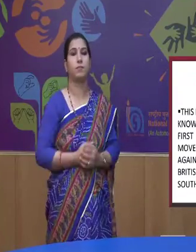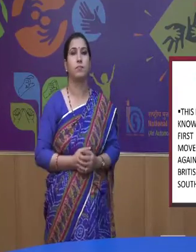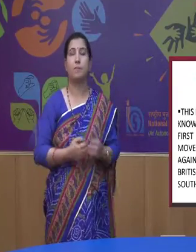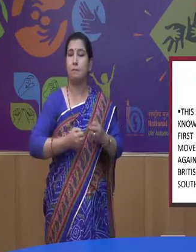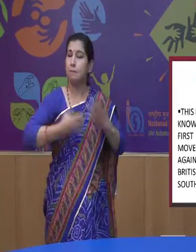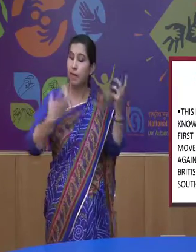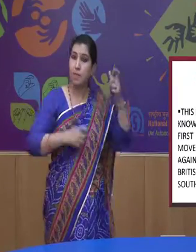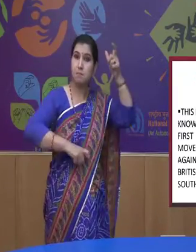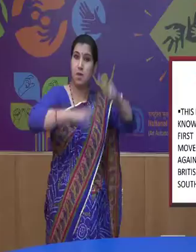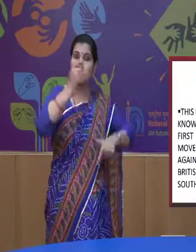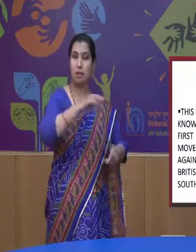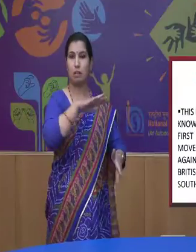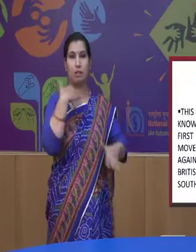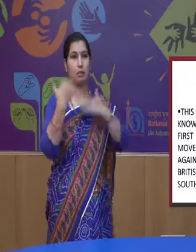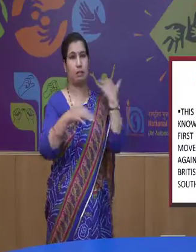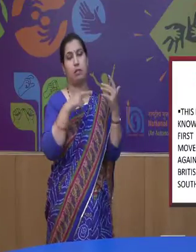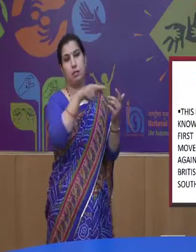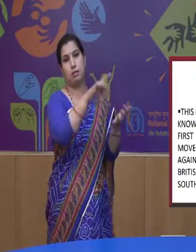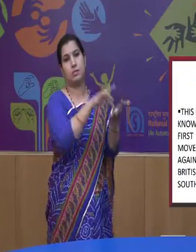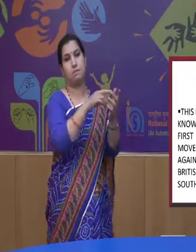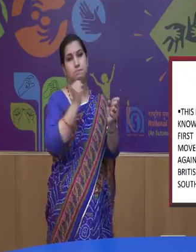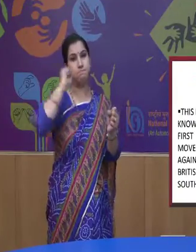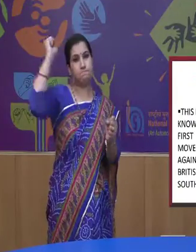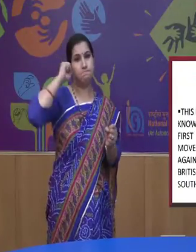Many people were killed in the Mappila revolt,